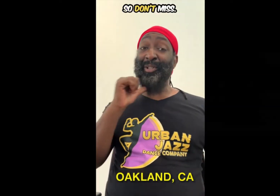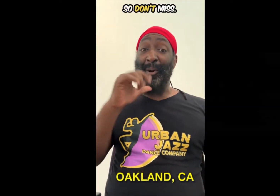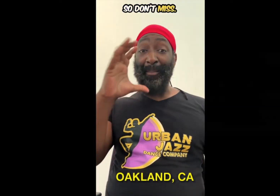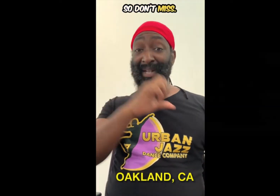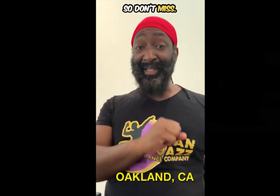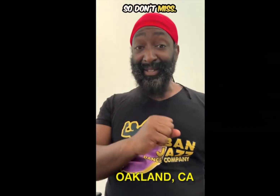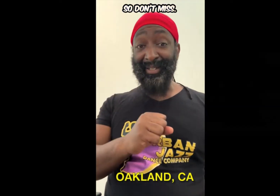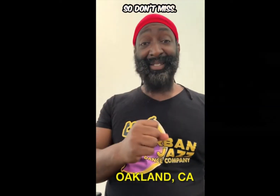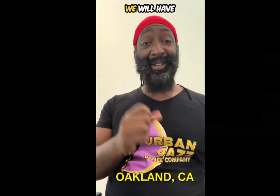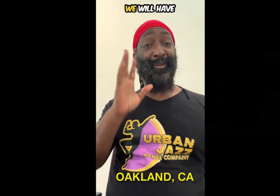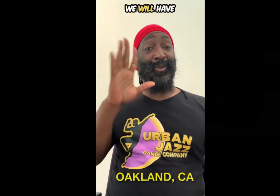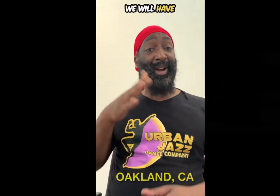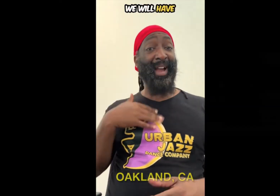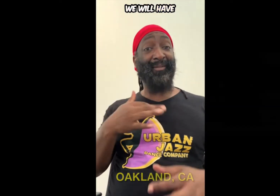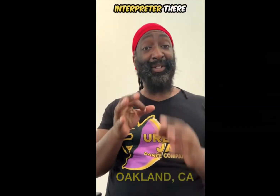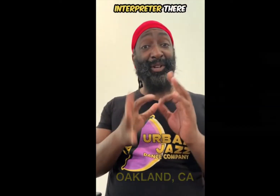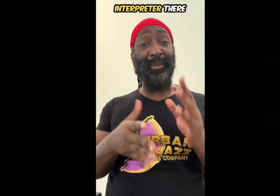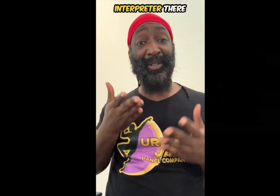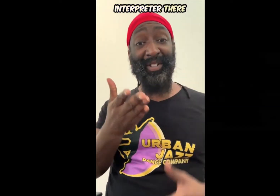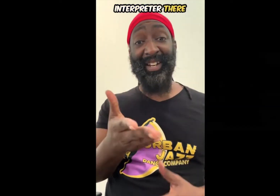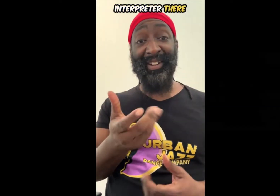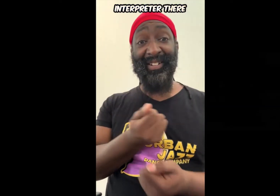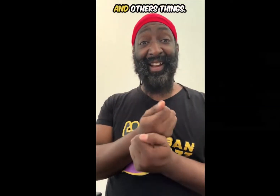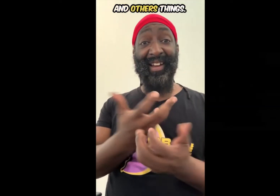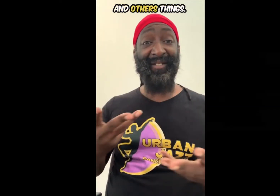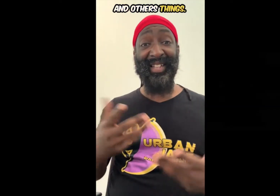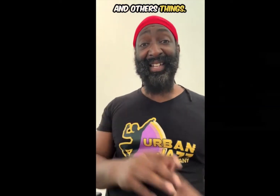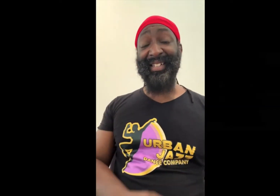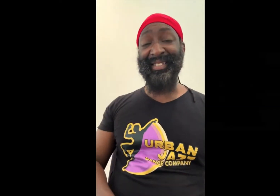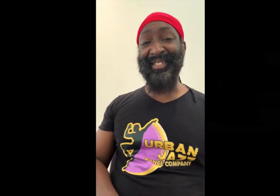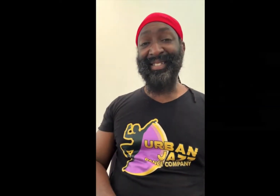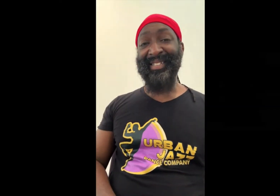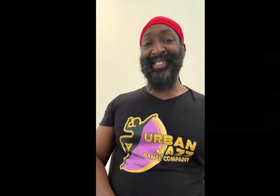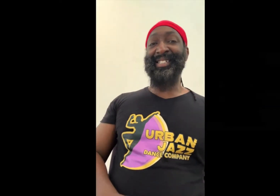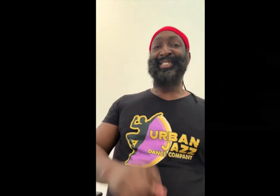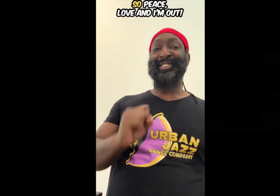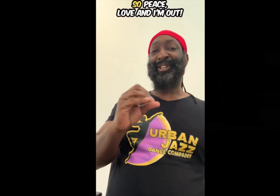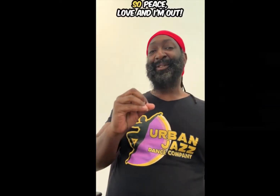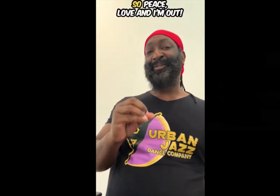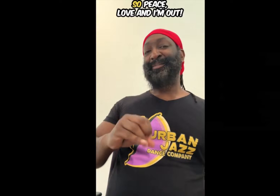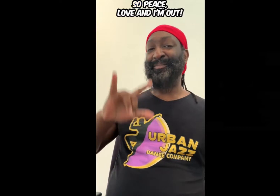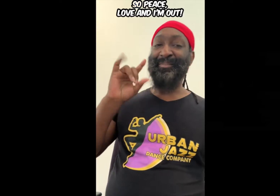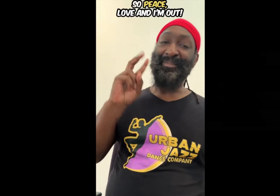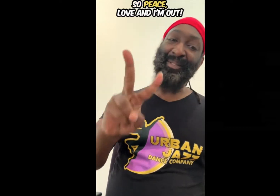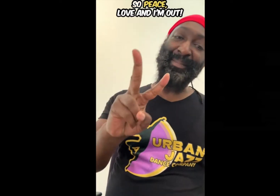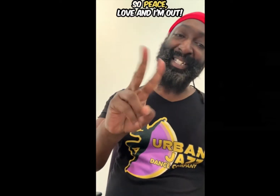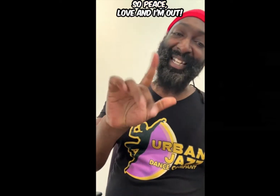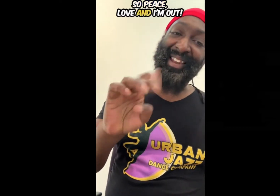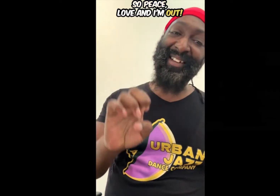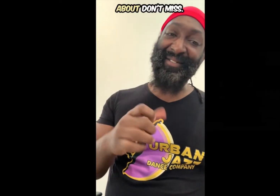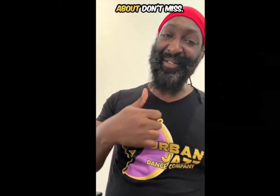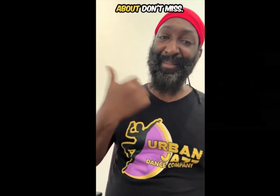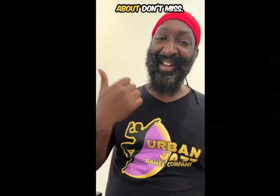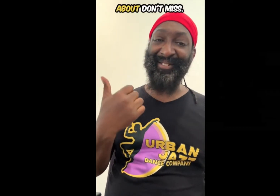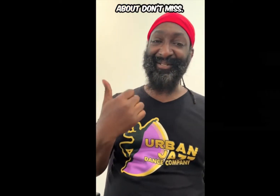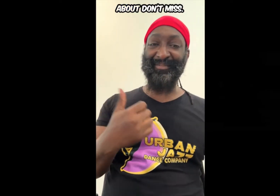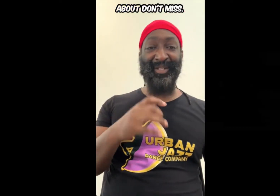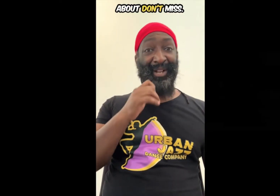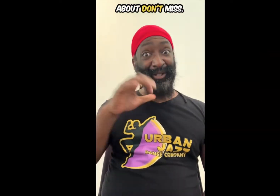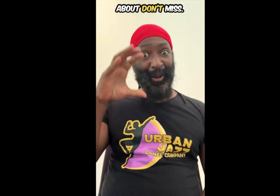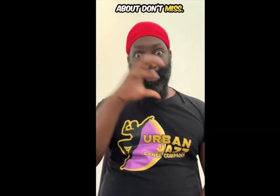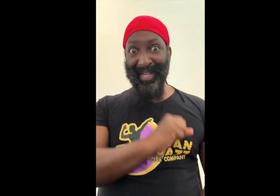So don't miss. We will have an interpreter there, everything. So, peace and love. I'm